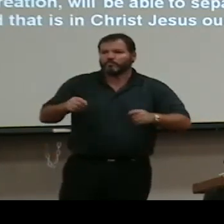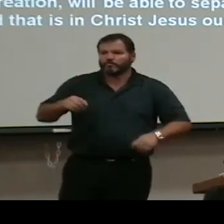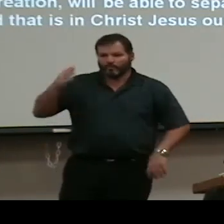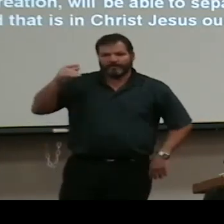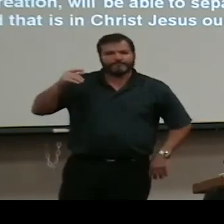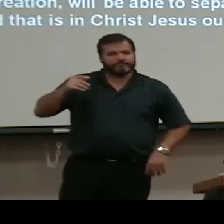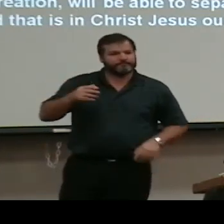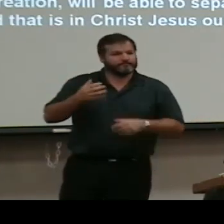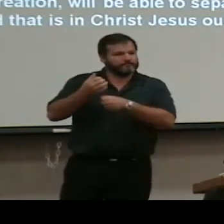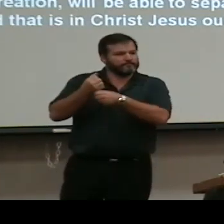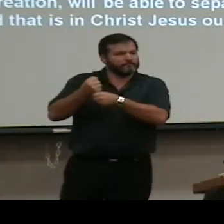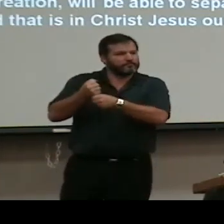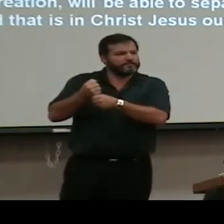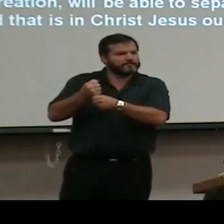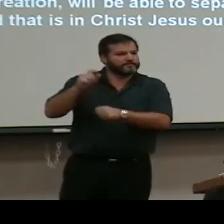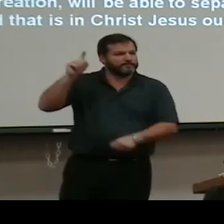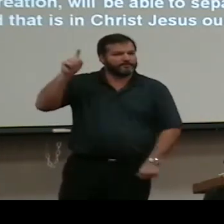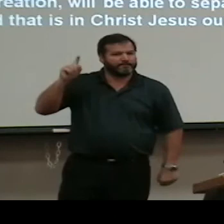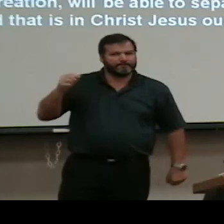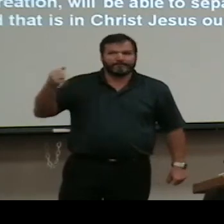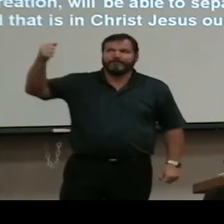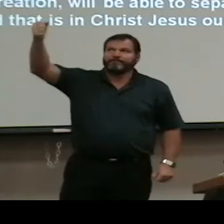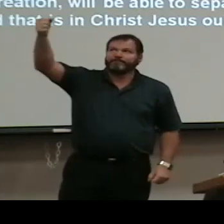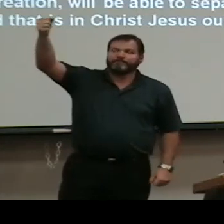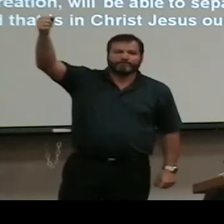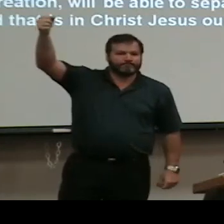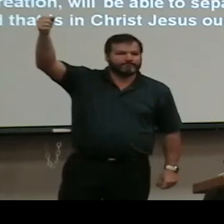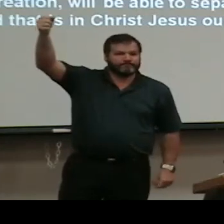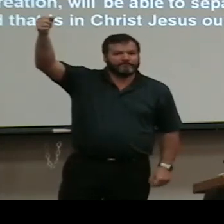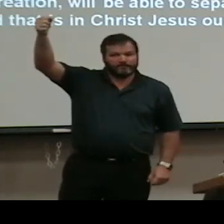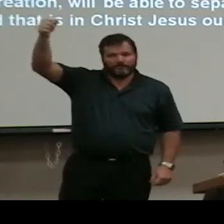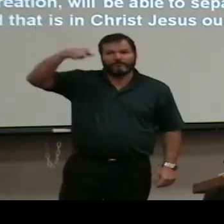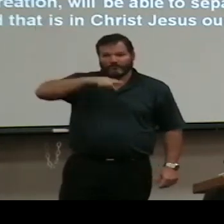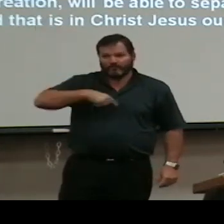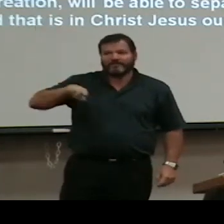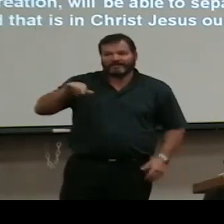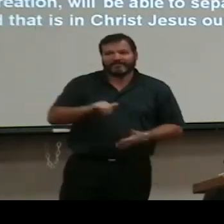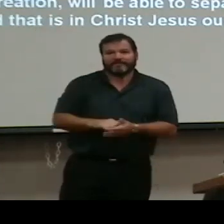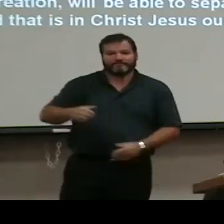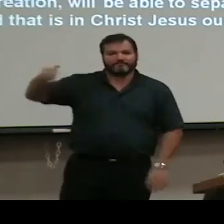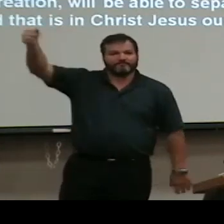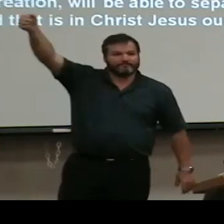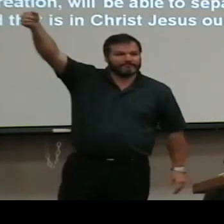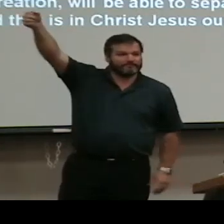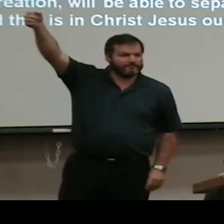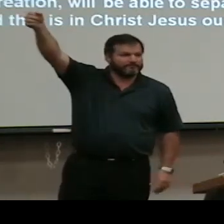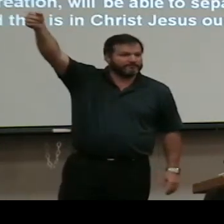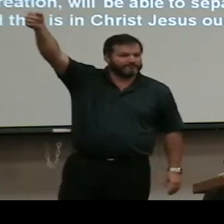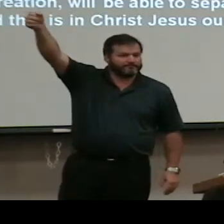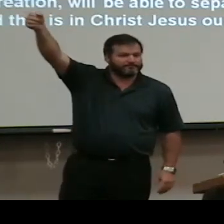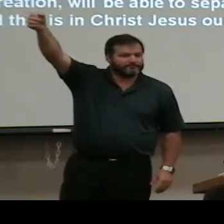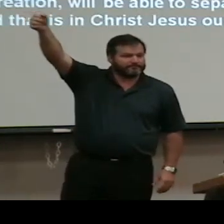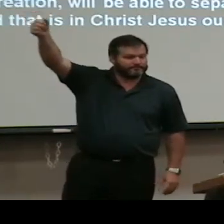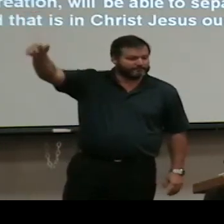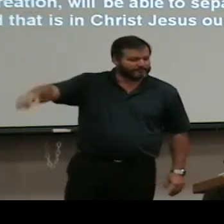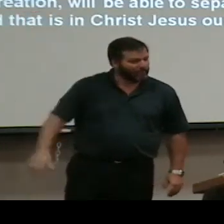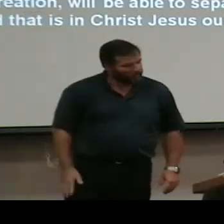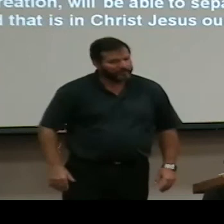He's in control. He wants us to trust him. You can overcome and hold up the lamp.